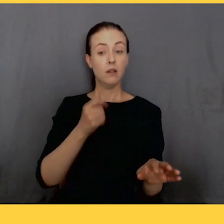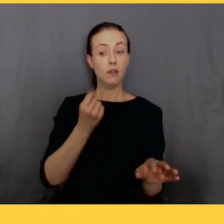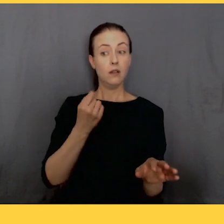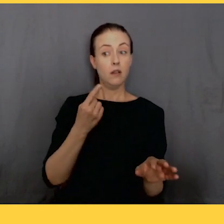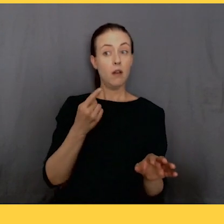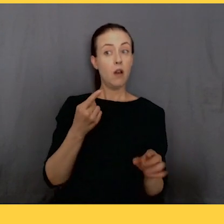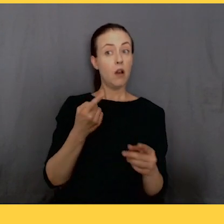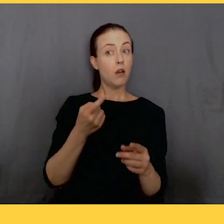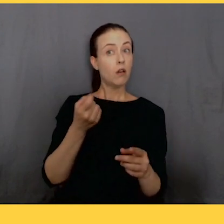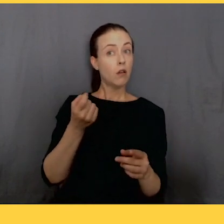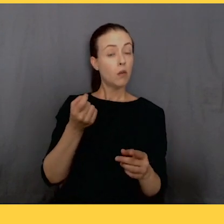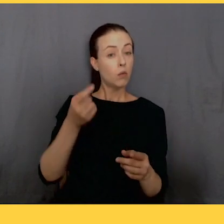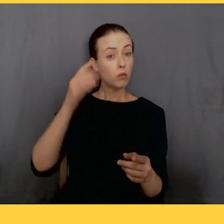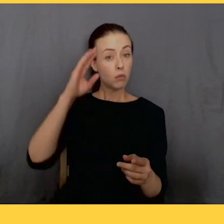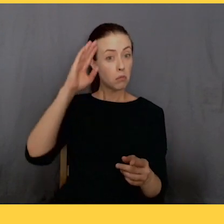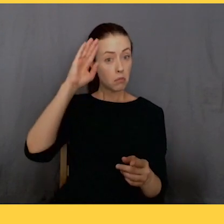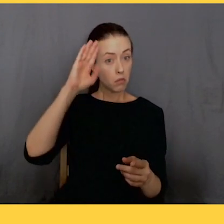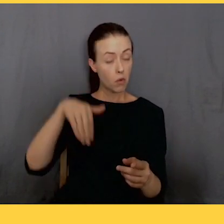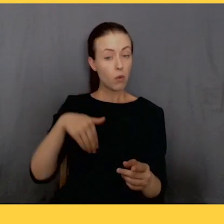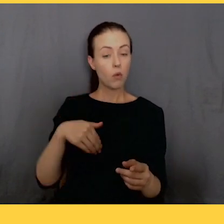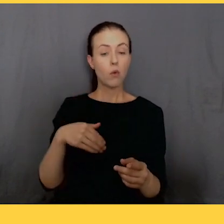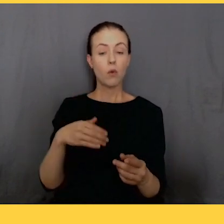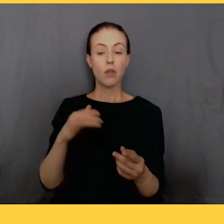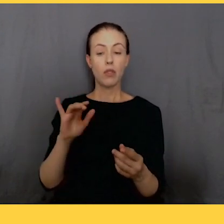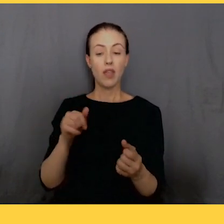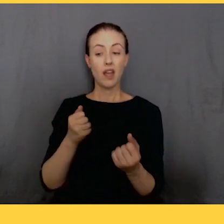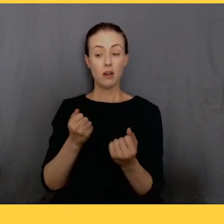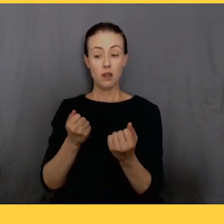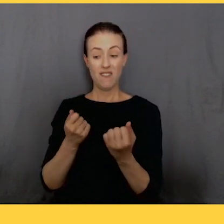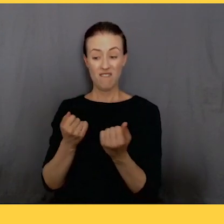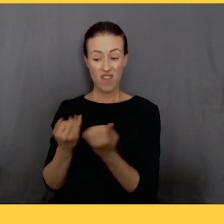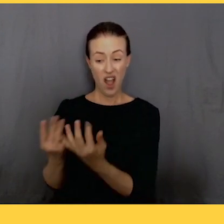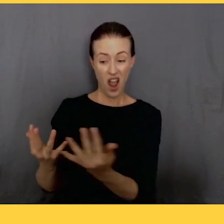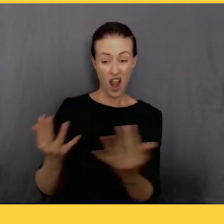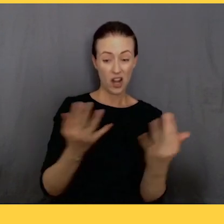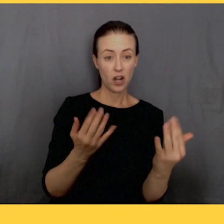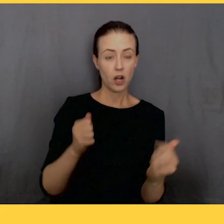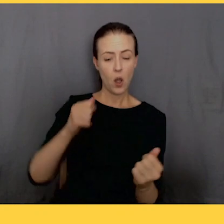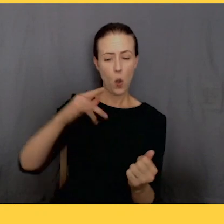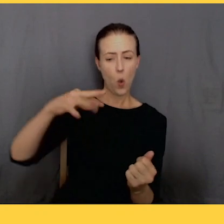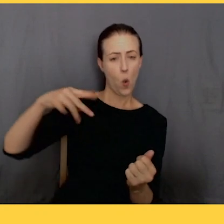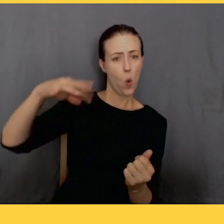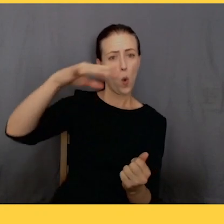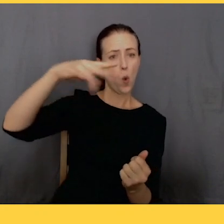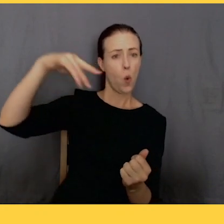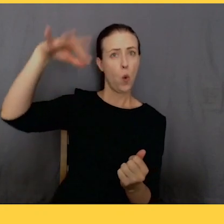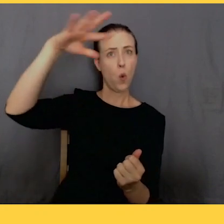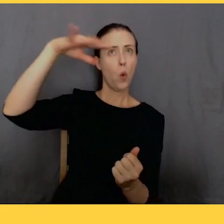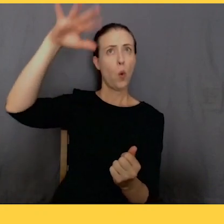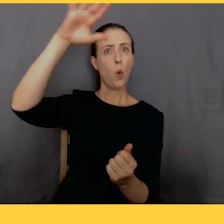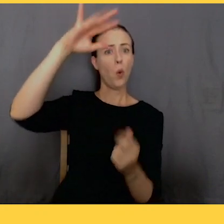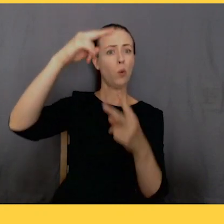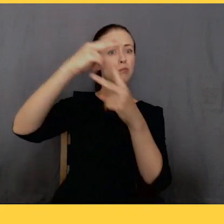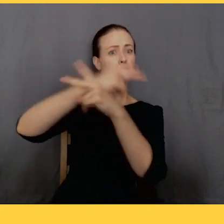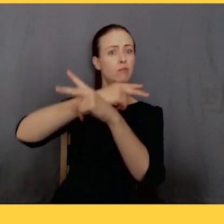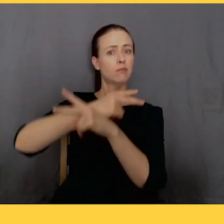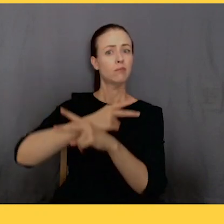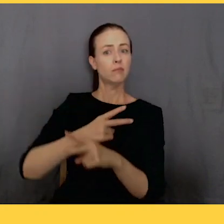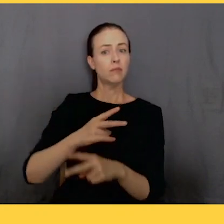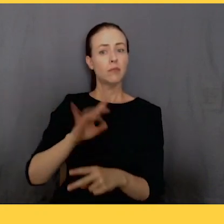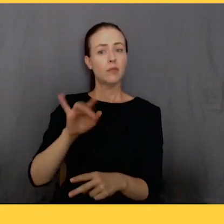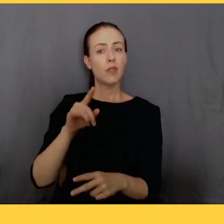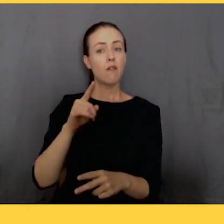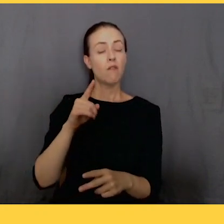par with the entire year's worth of emission from all the electricity generation combined that are feeding the needs of the